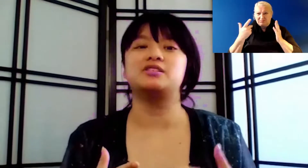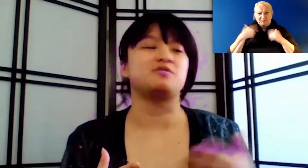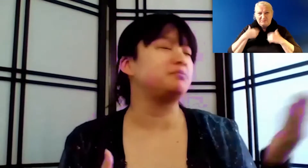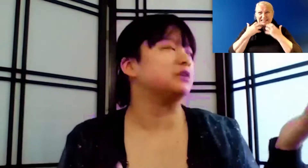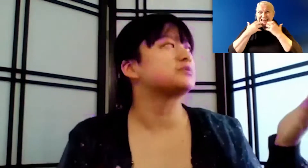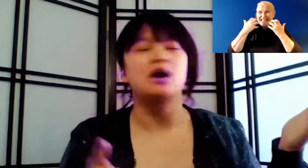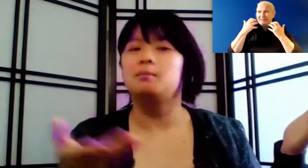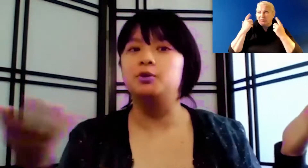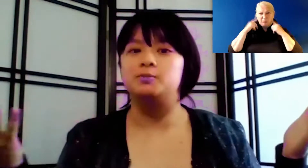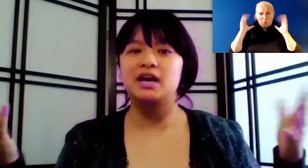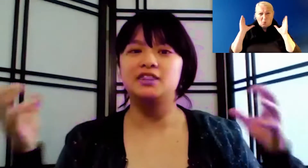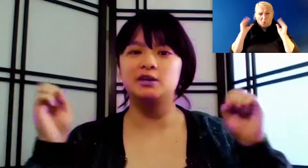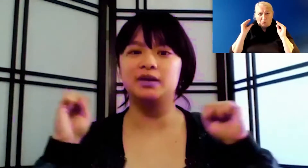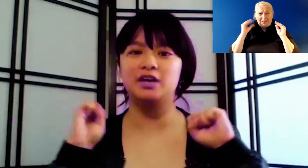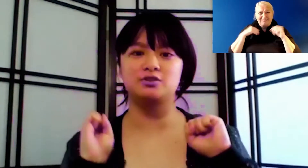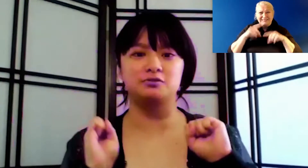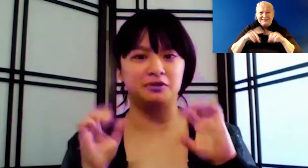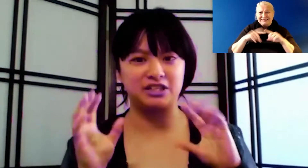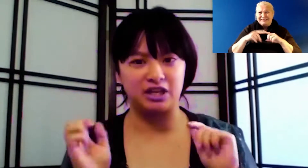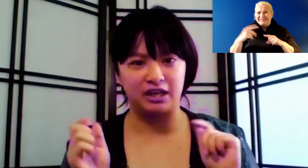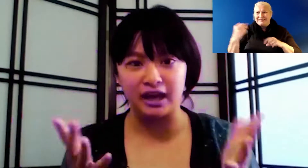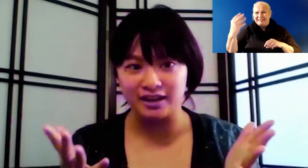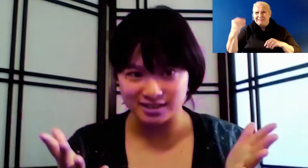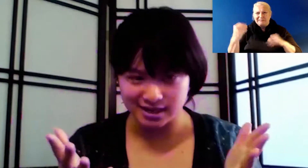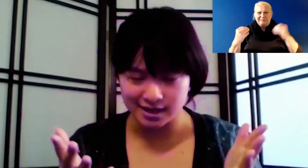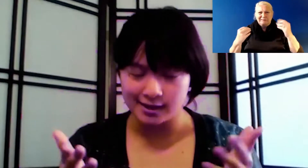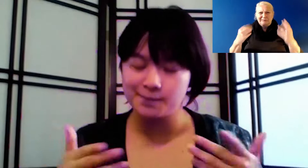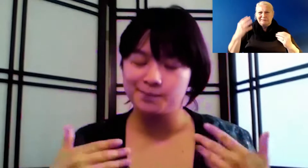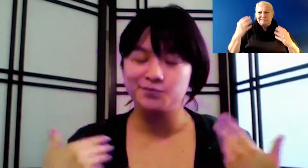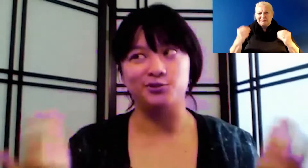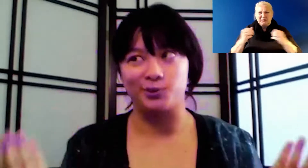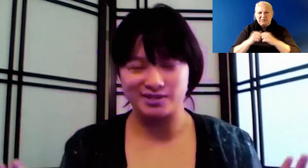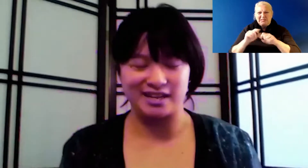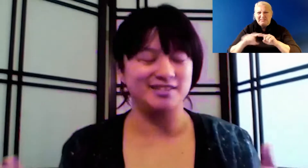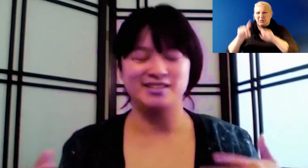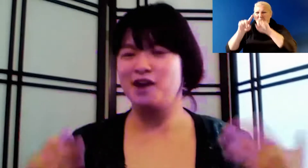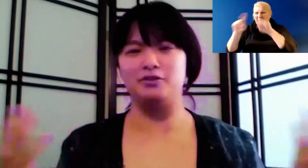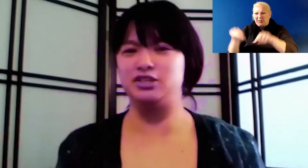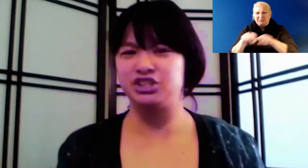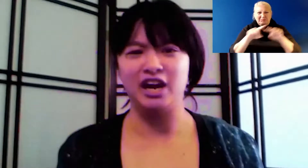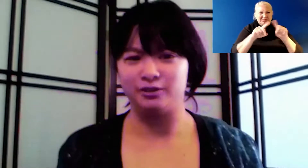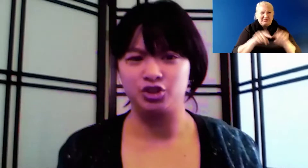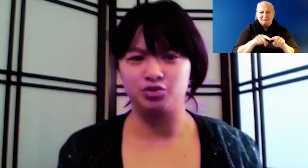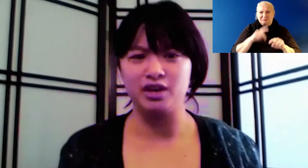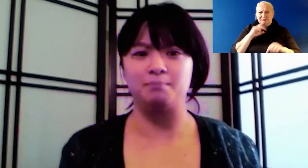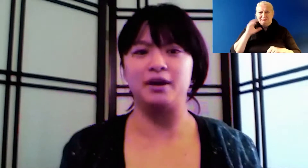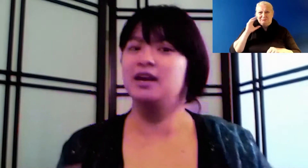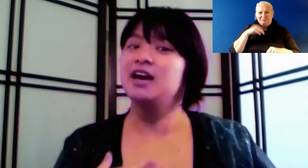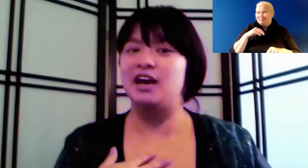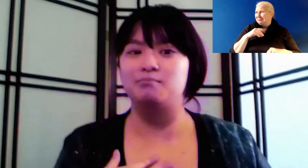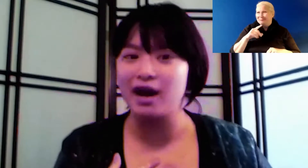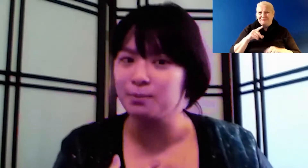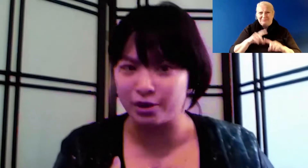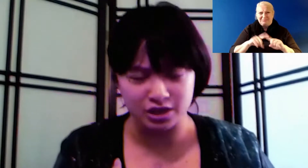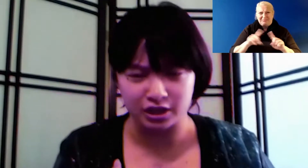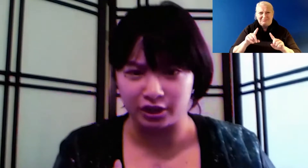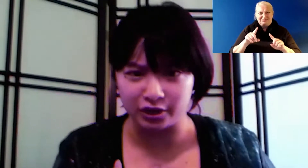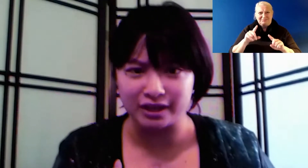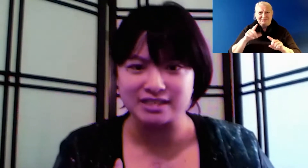of beeps, boops, and the occasional flashing light. Of course, that's every child's dream, but in my particular hearing